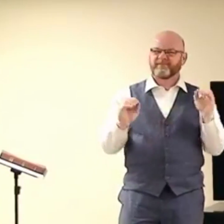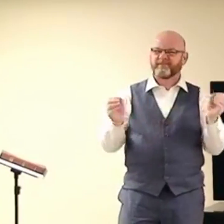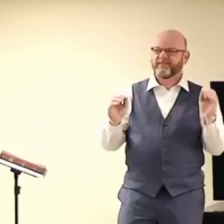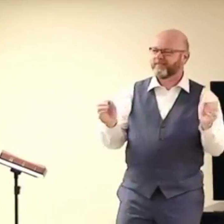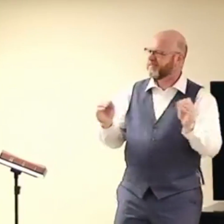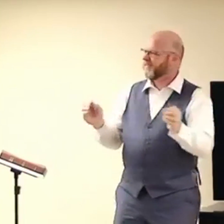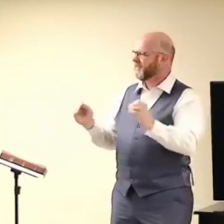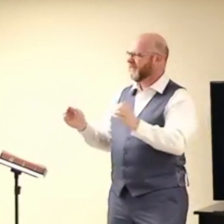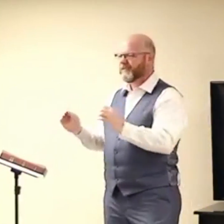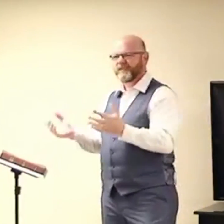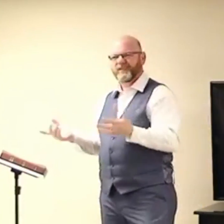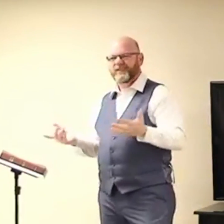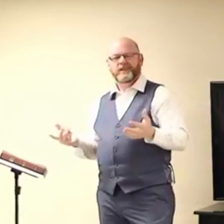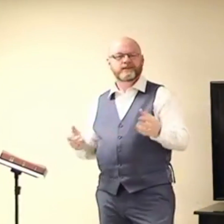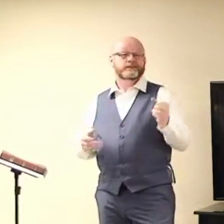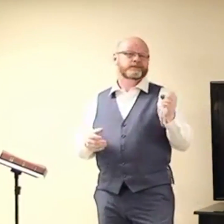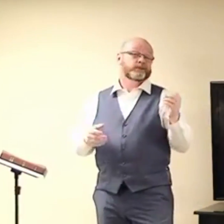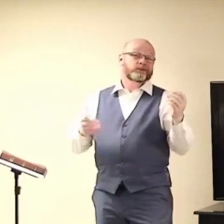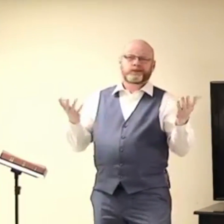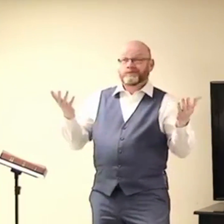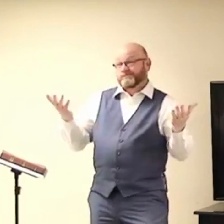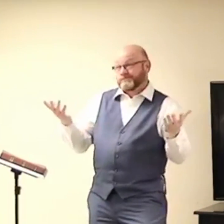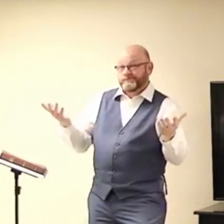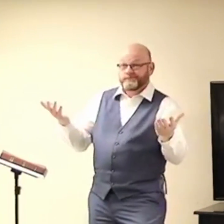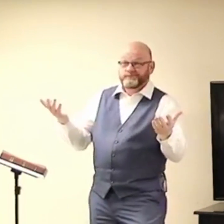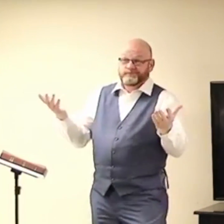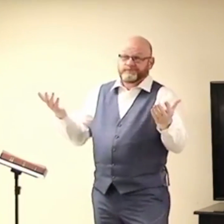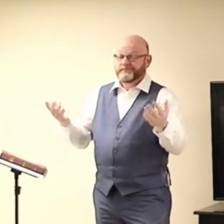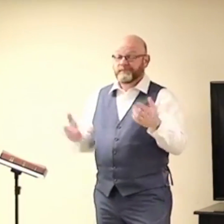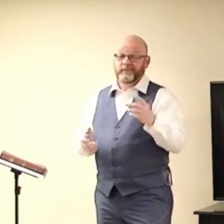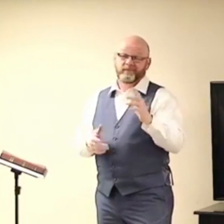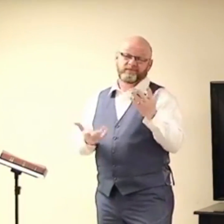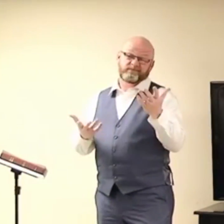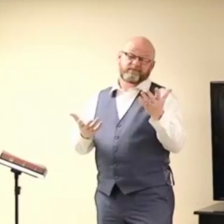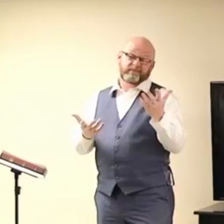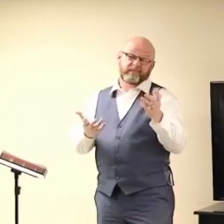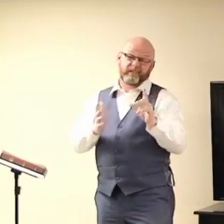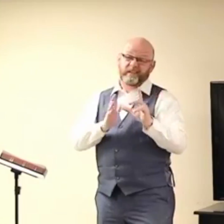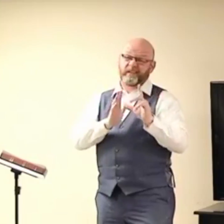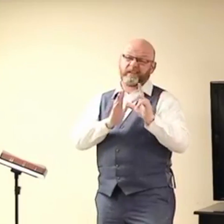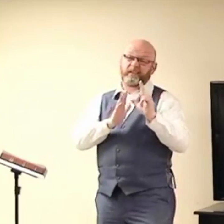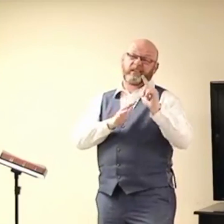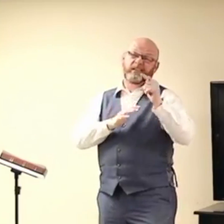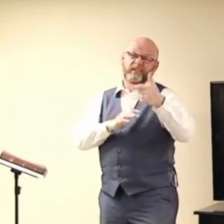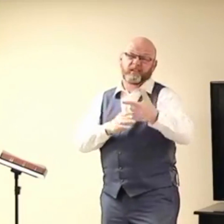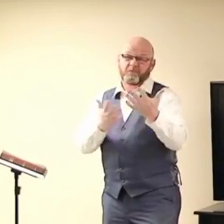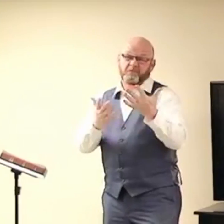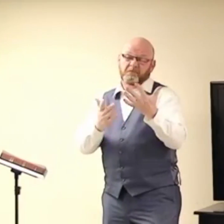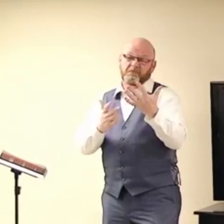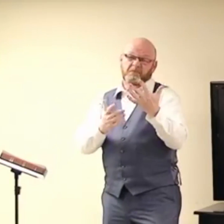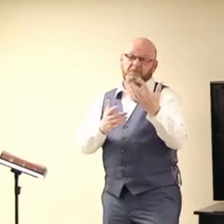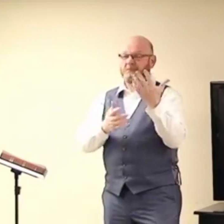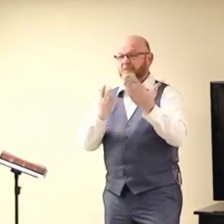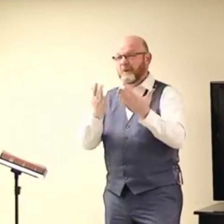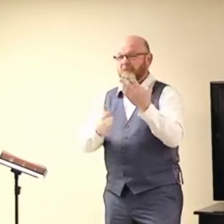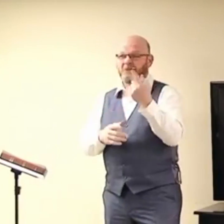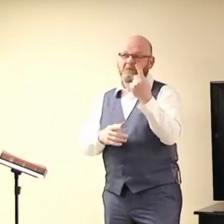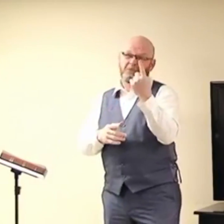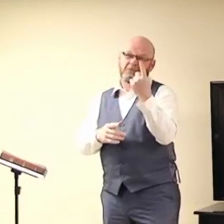And he had great ideas for them, but nothing happened to really go out there and impact the young people in our church. So,